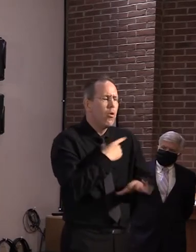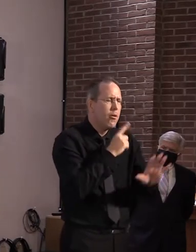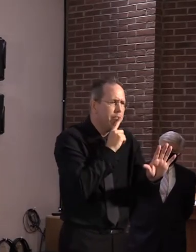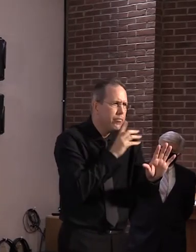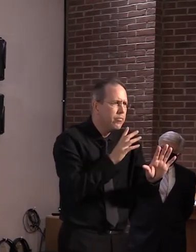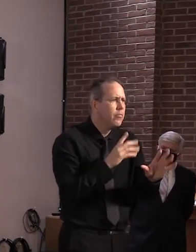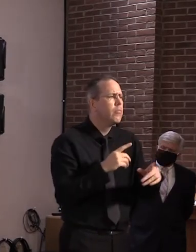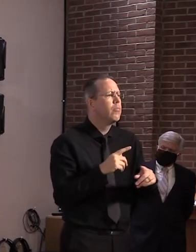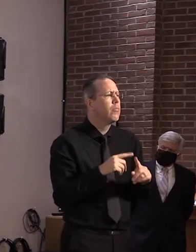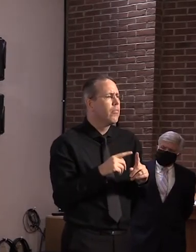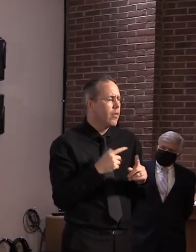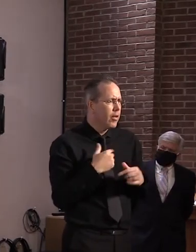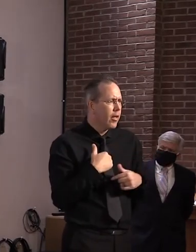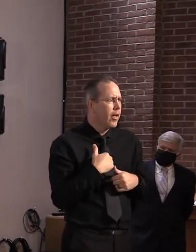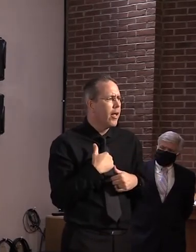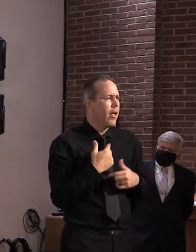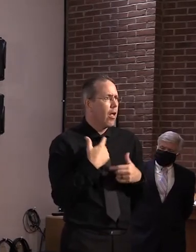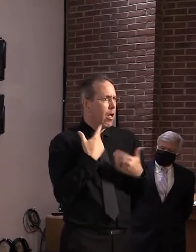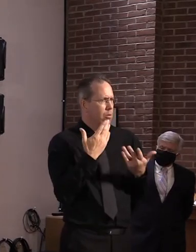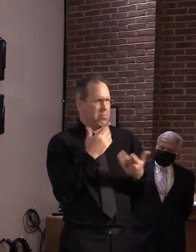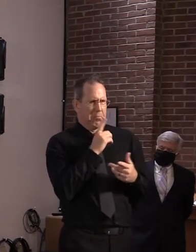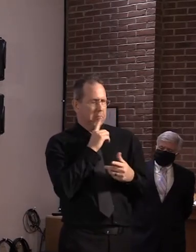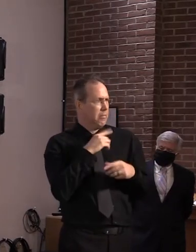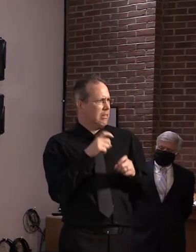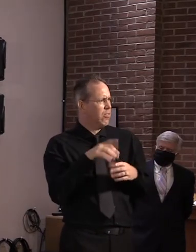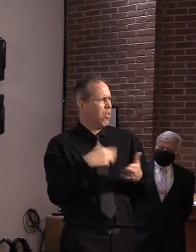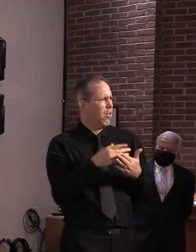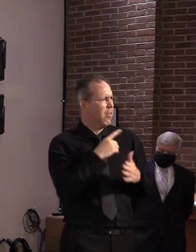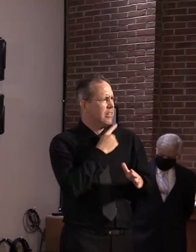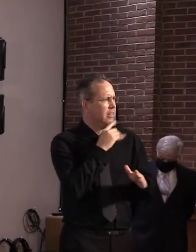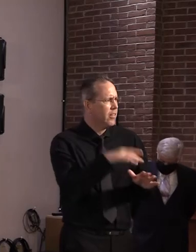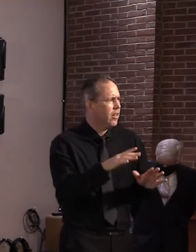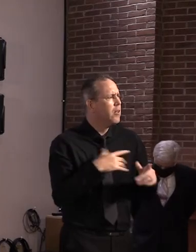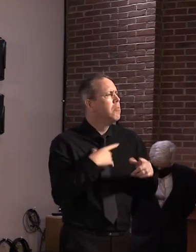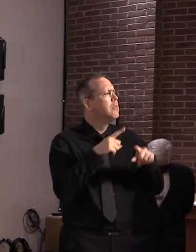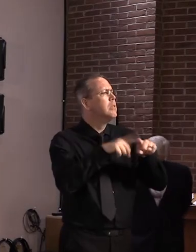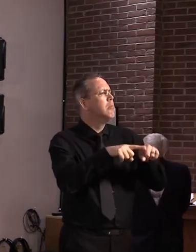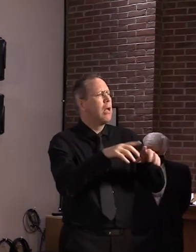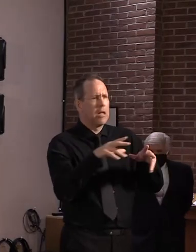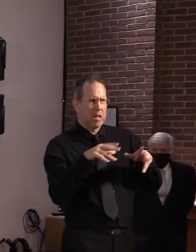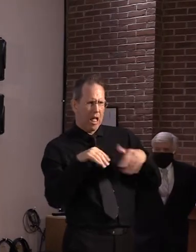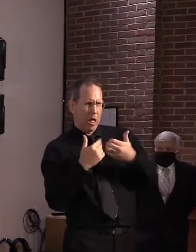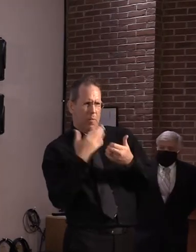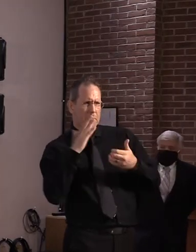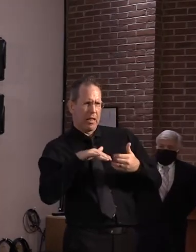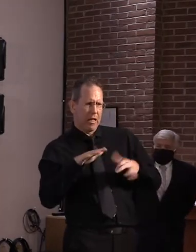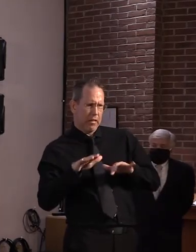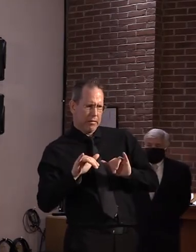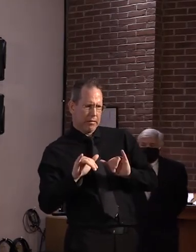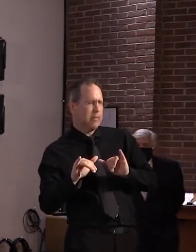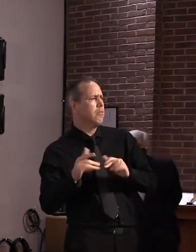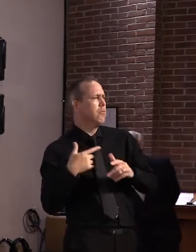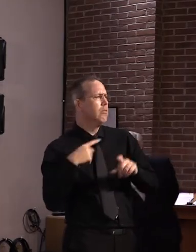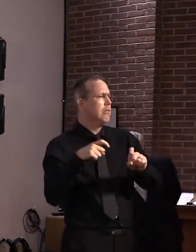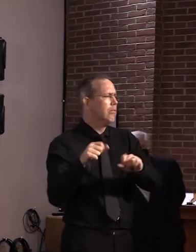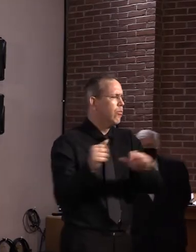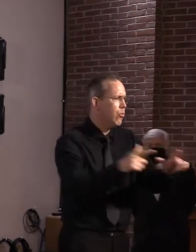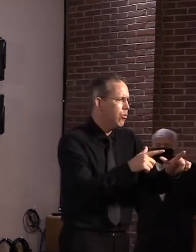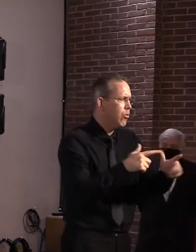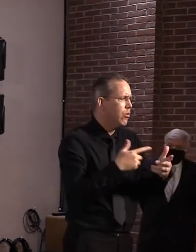point in time that I have enough information with literally just hours of knowledge of this